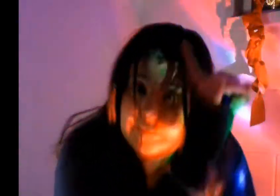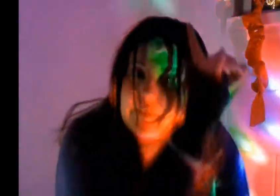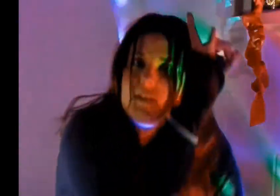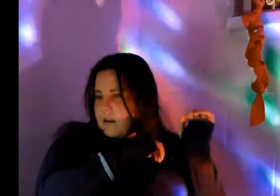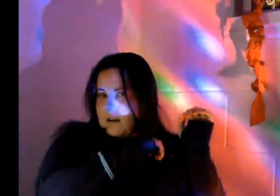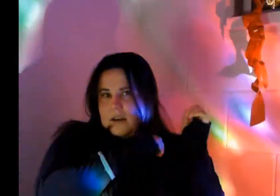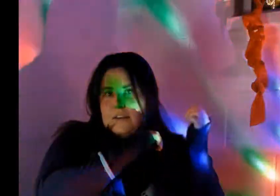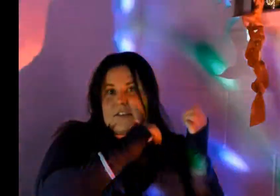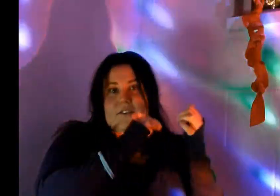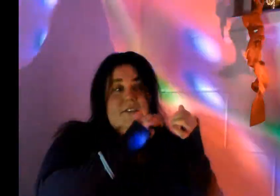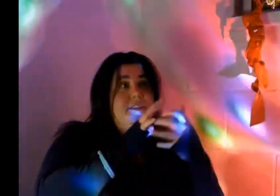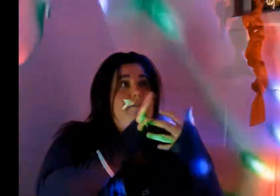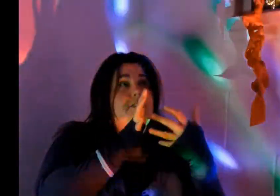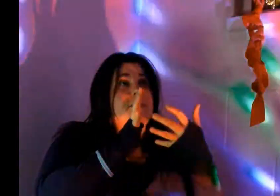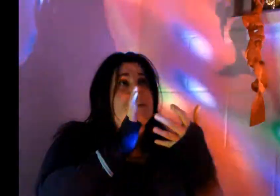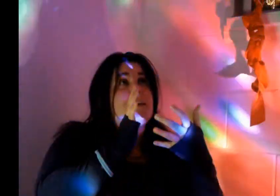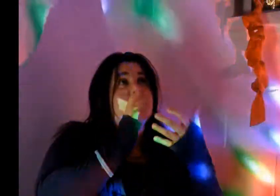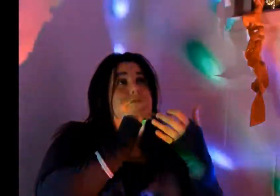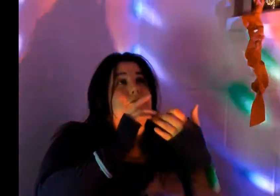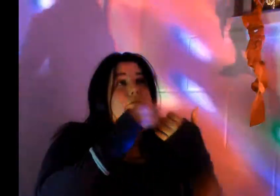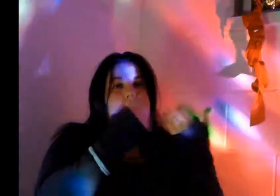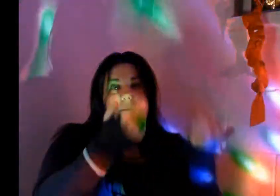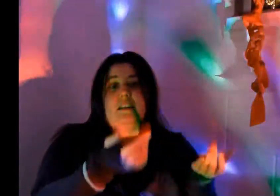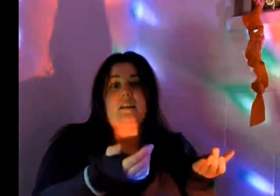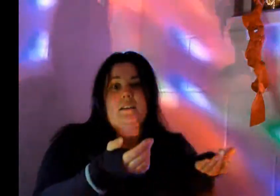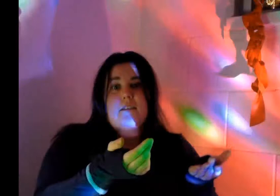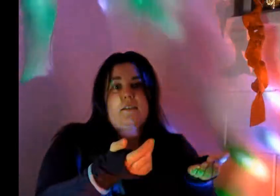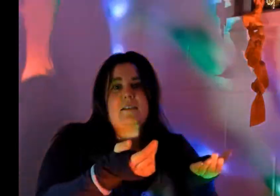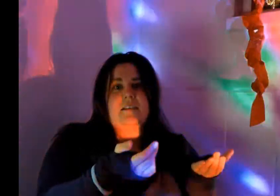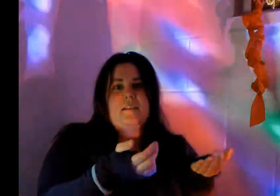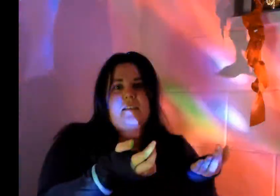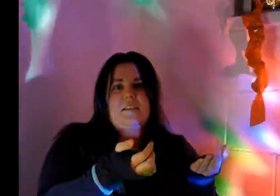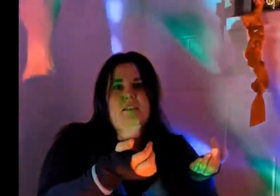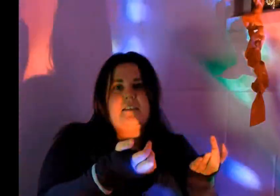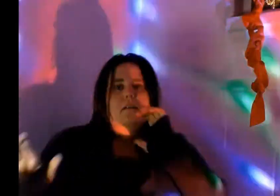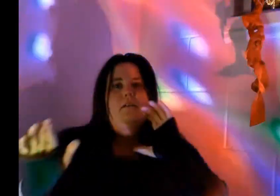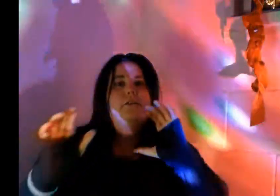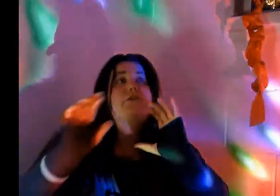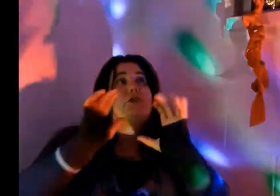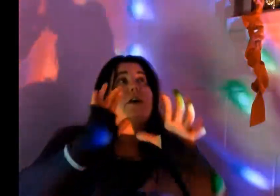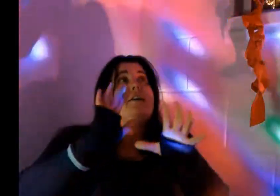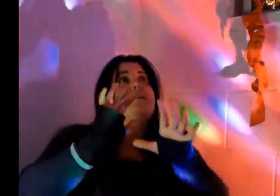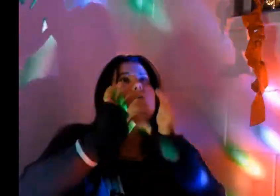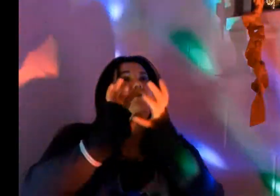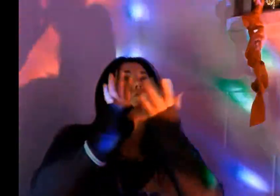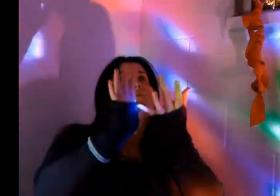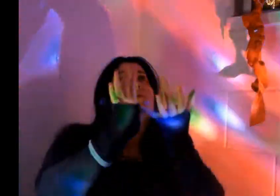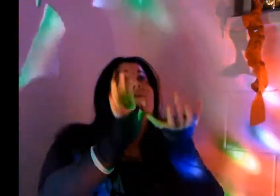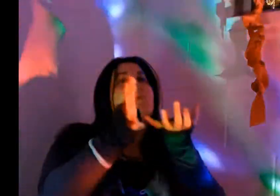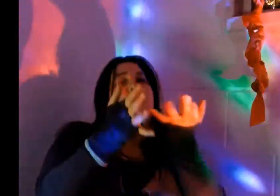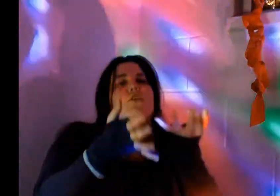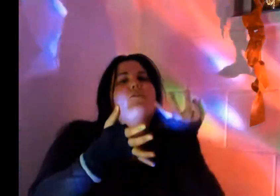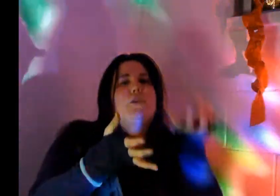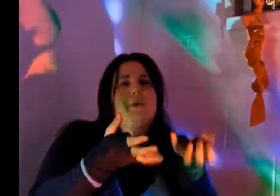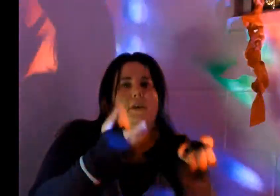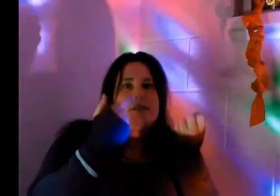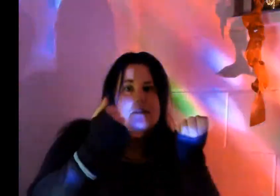sickness. It generates the feeling of spinning. Close your eyes and you can feel like you're floating in